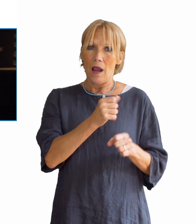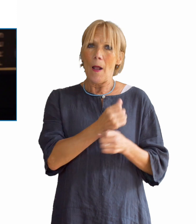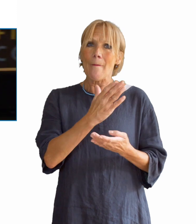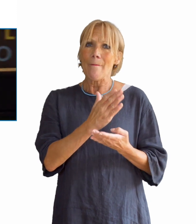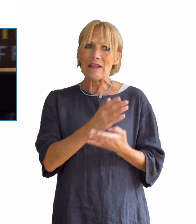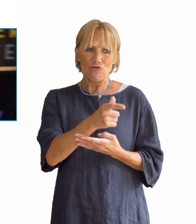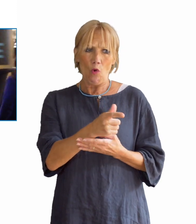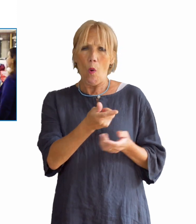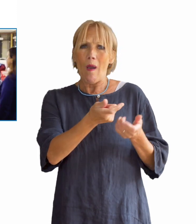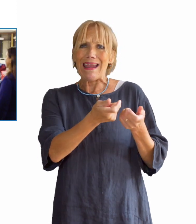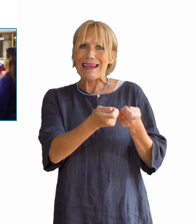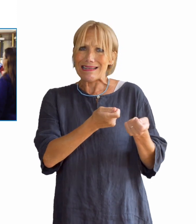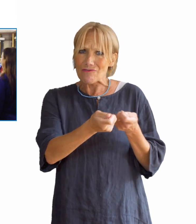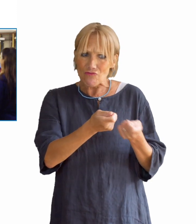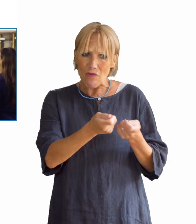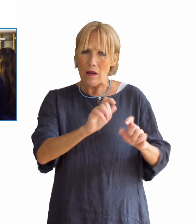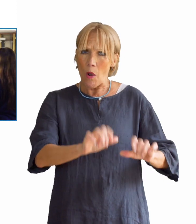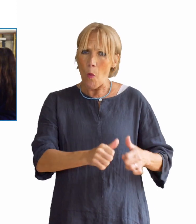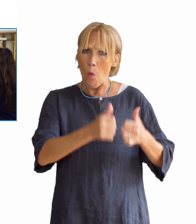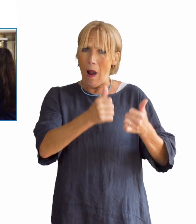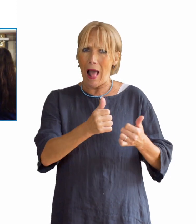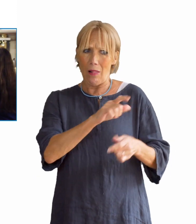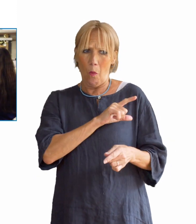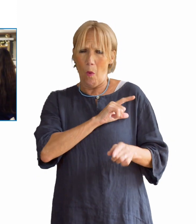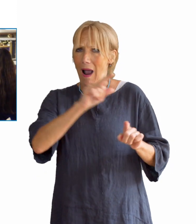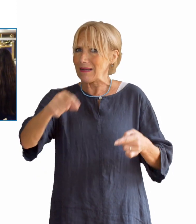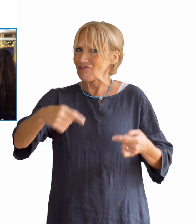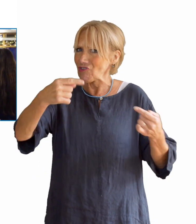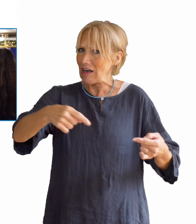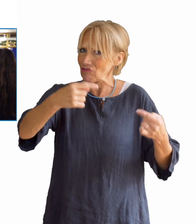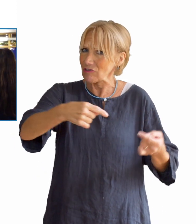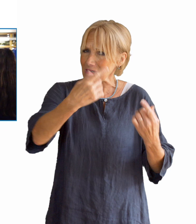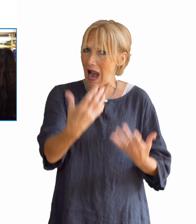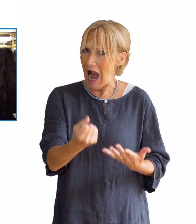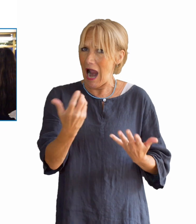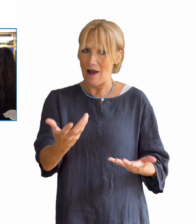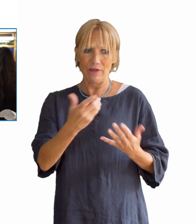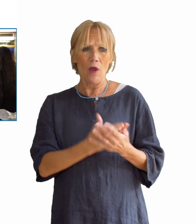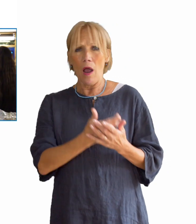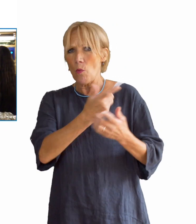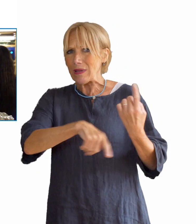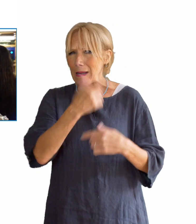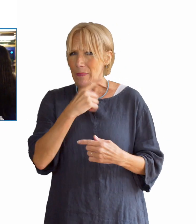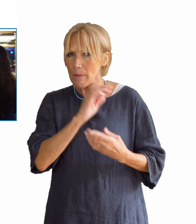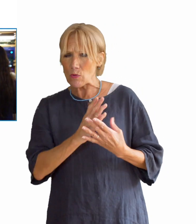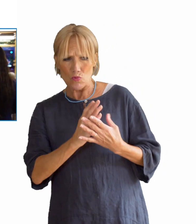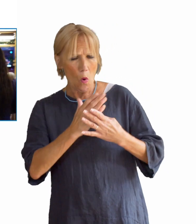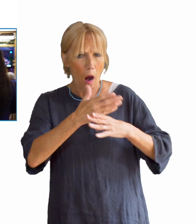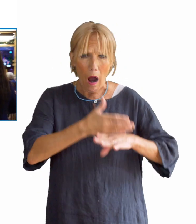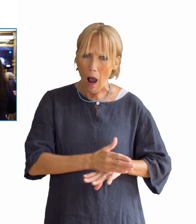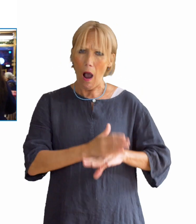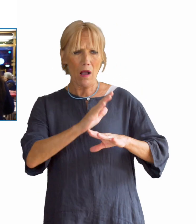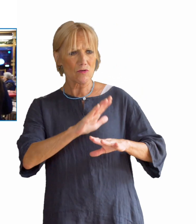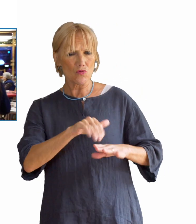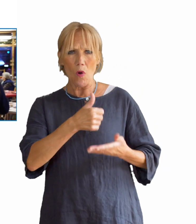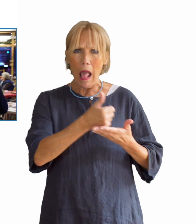challenging landscape. Without key, highly driven individuals consistently putting in time and hard work, they'd often not get started at